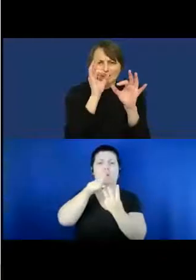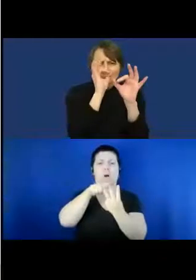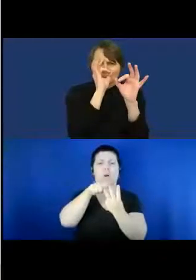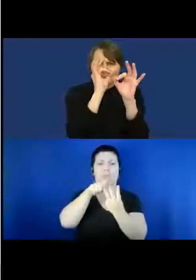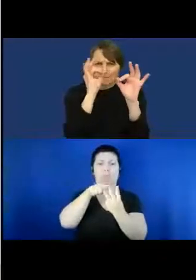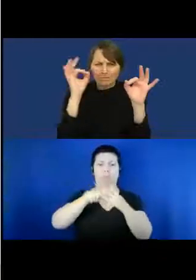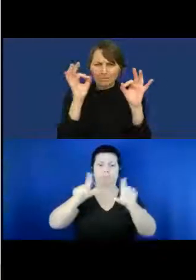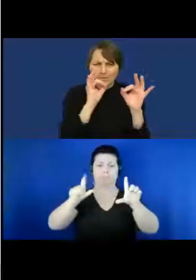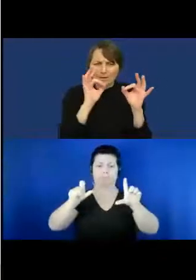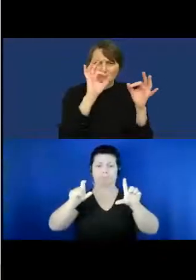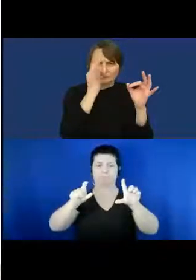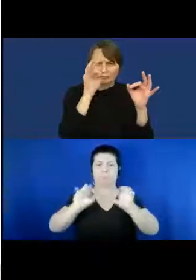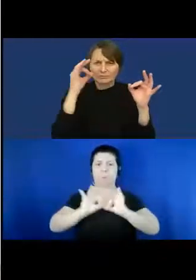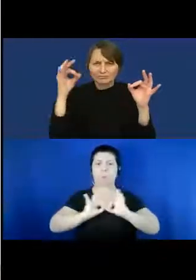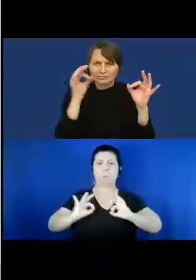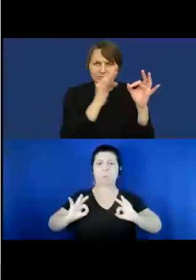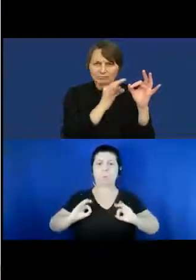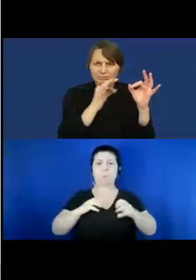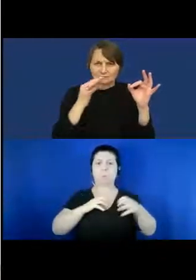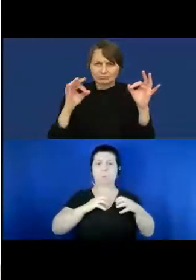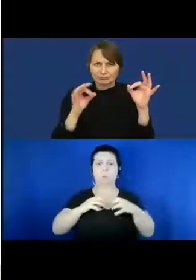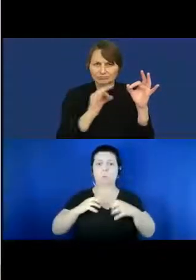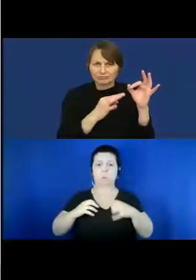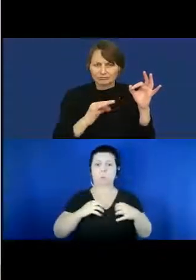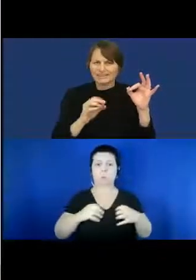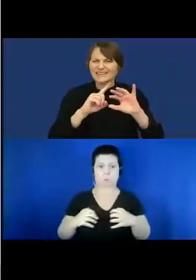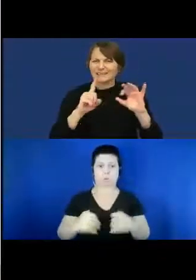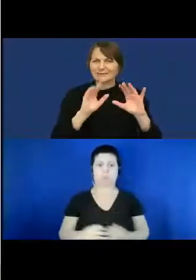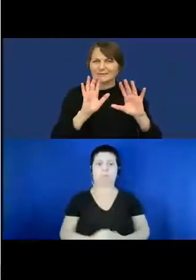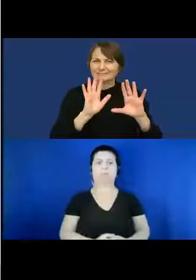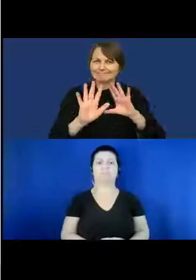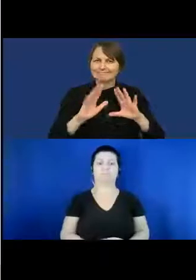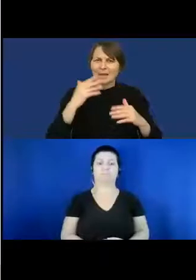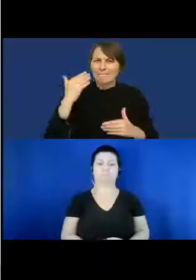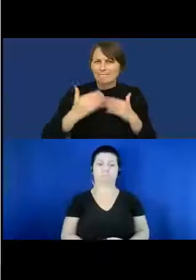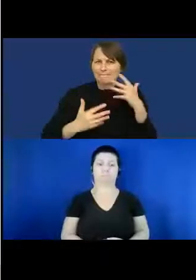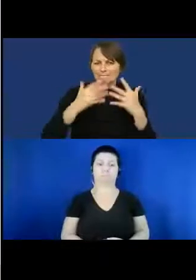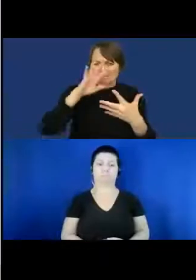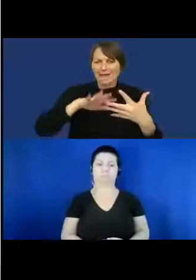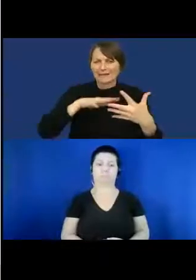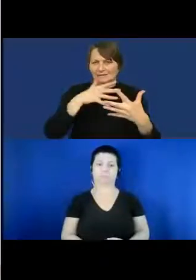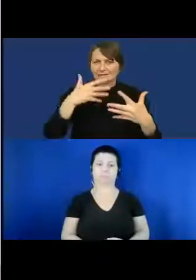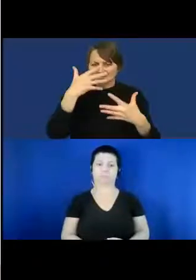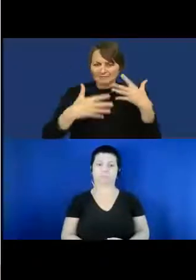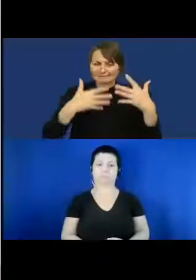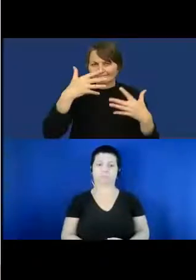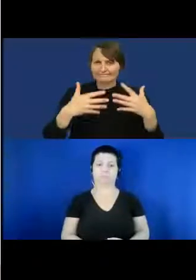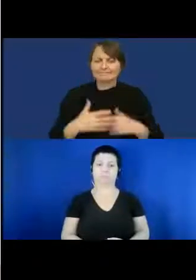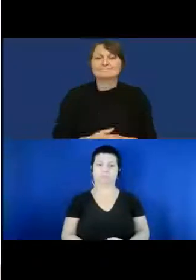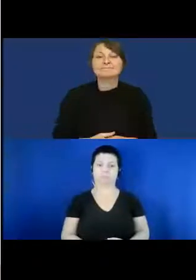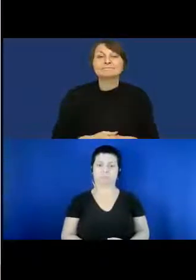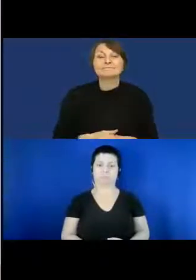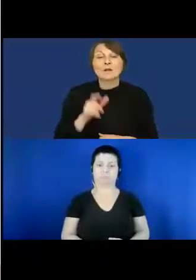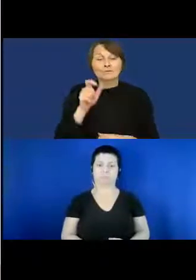display these messages through vibration patterns. And then the person with deafblindness receives